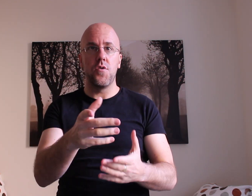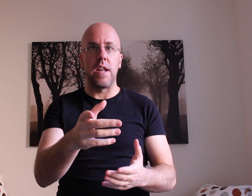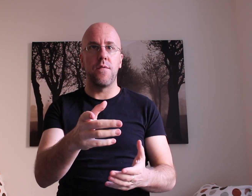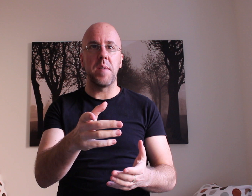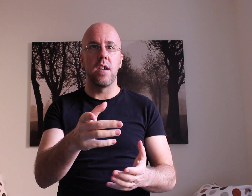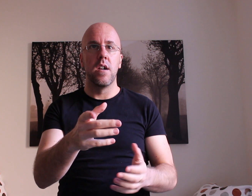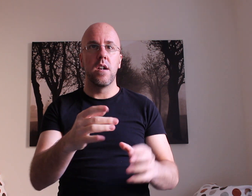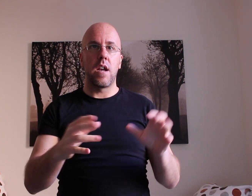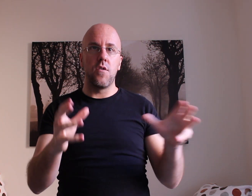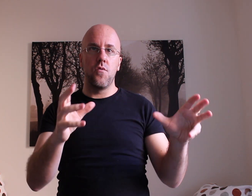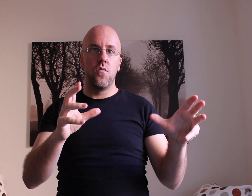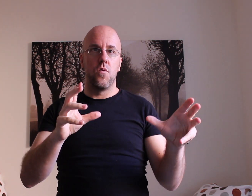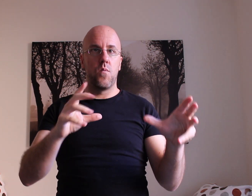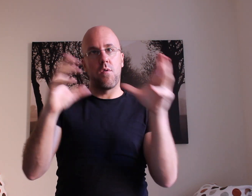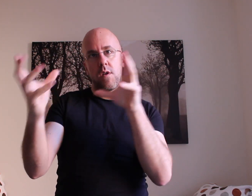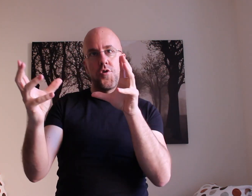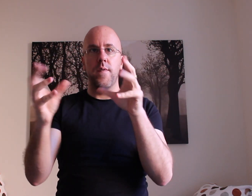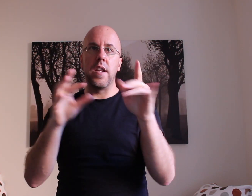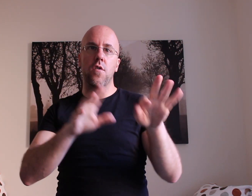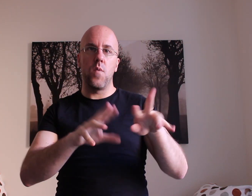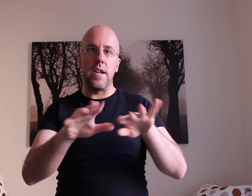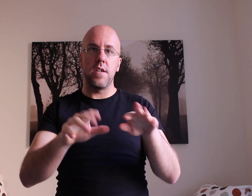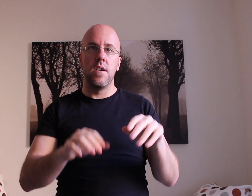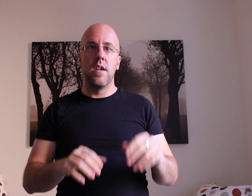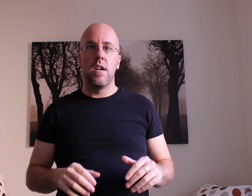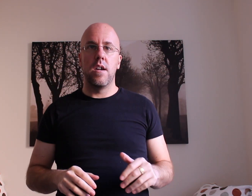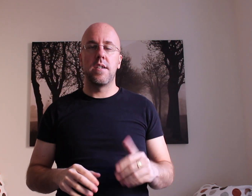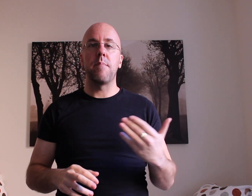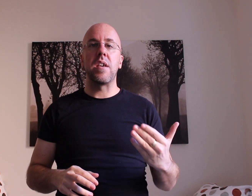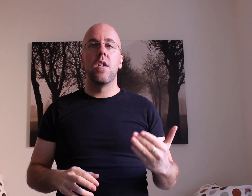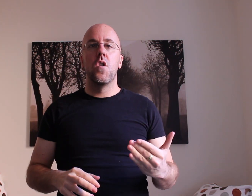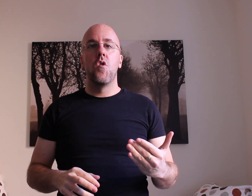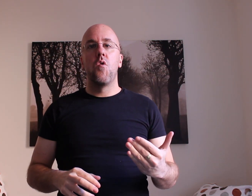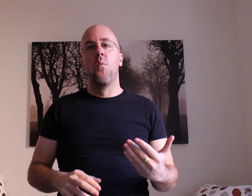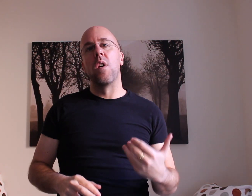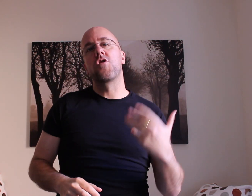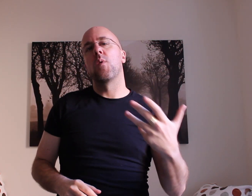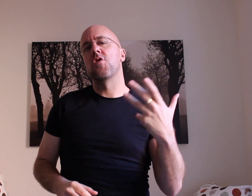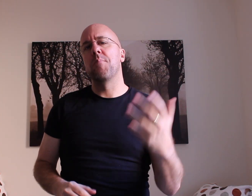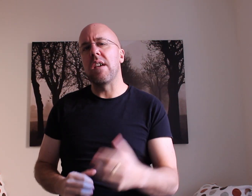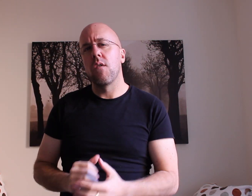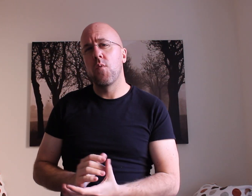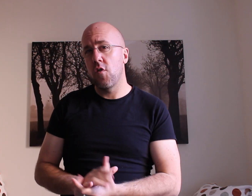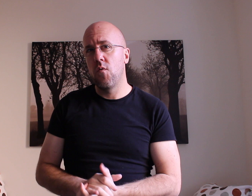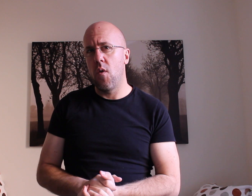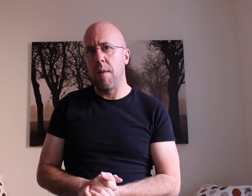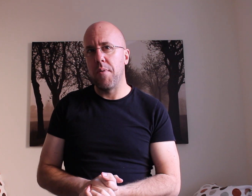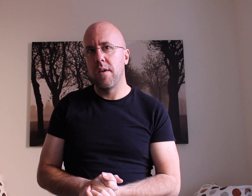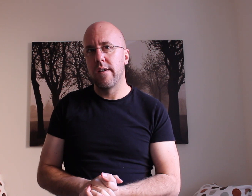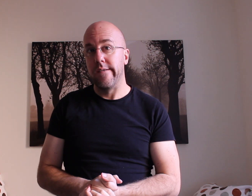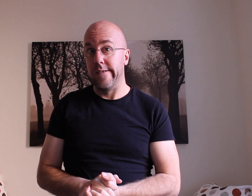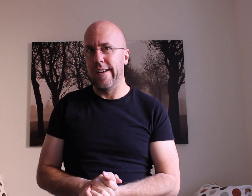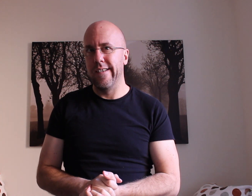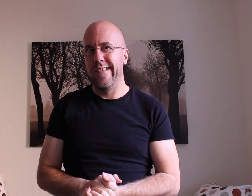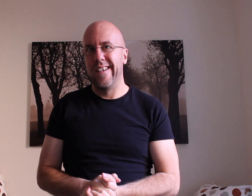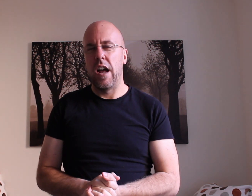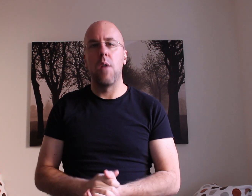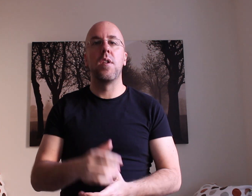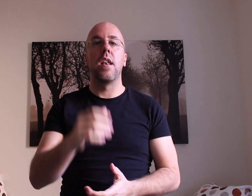that for me? Can you record a short video or write, tell me what you want to be when you grow up? Yeah?